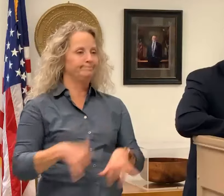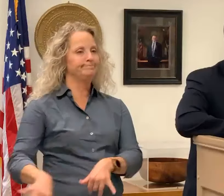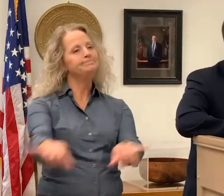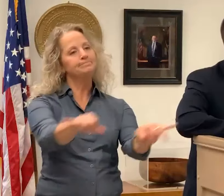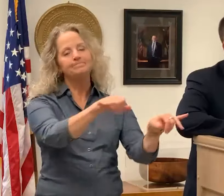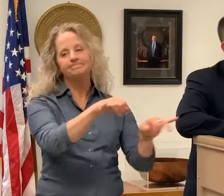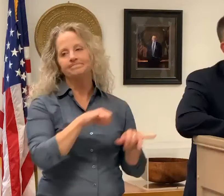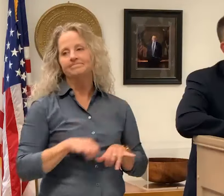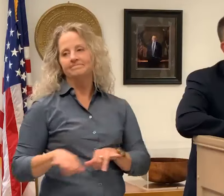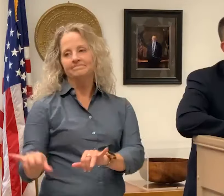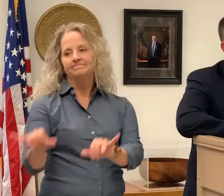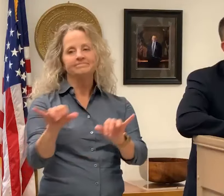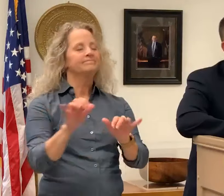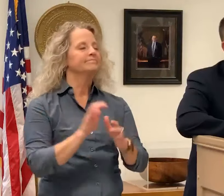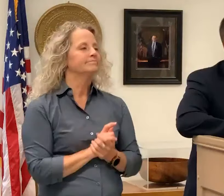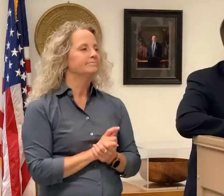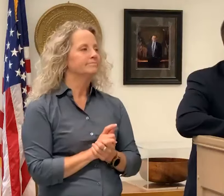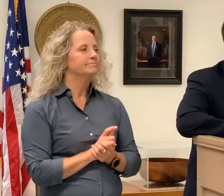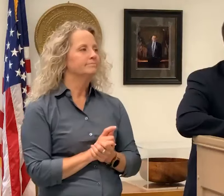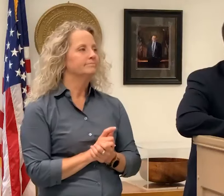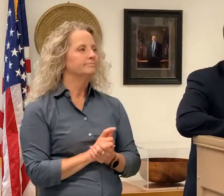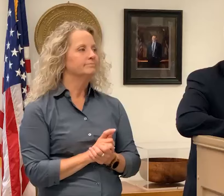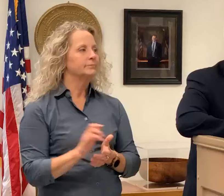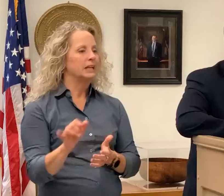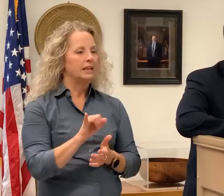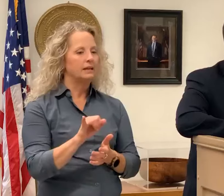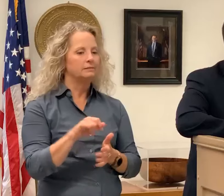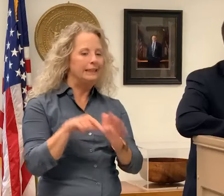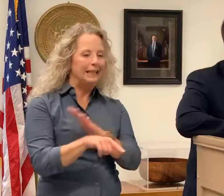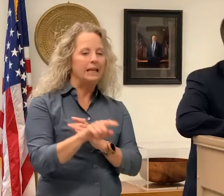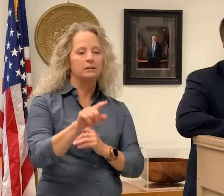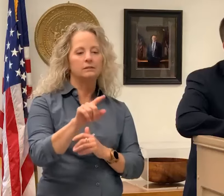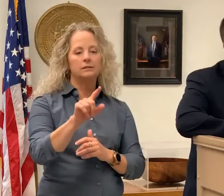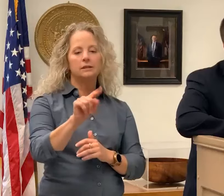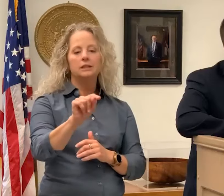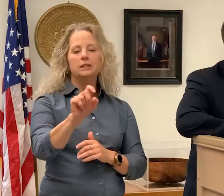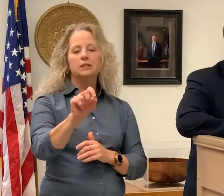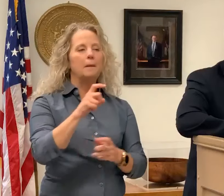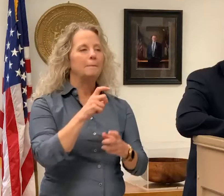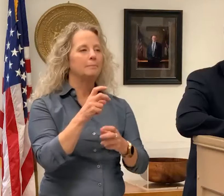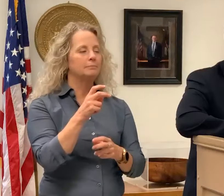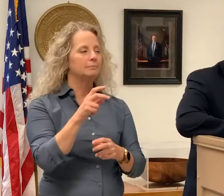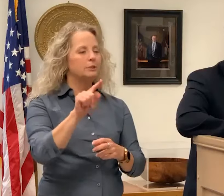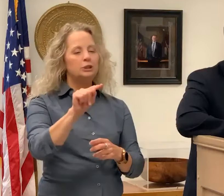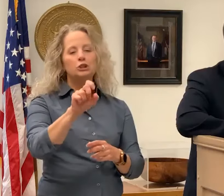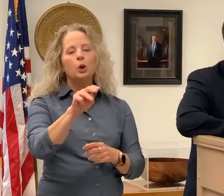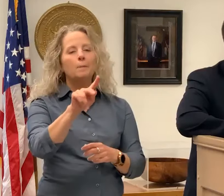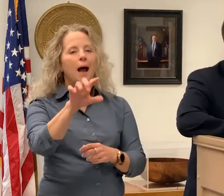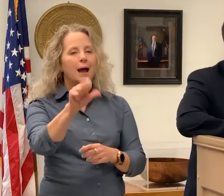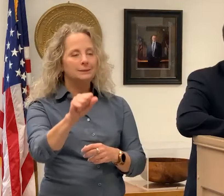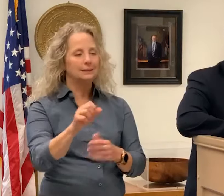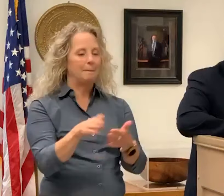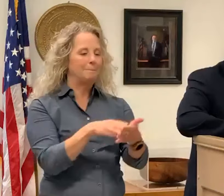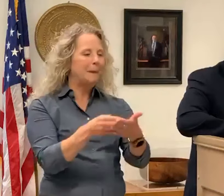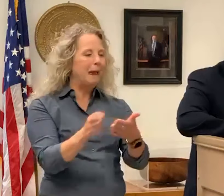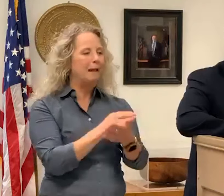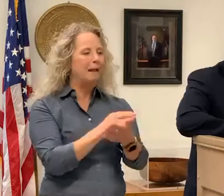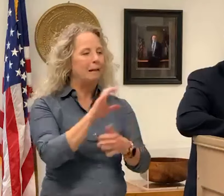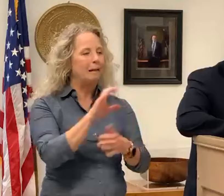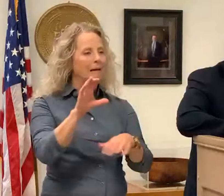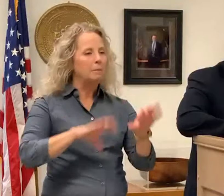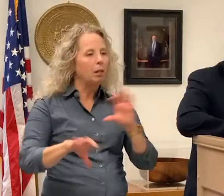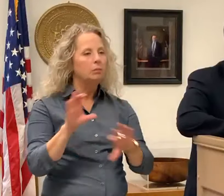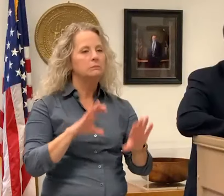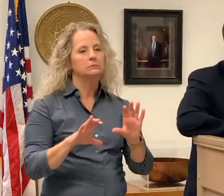much universally, like trying to knock back termites, some other chemicals in paints and so on. We're going to keep